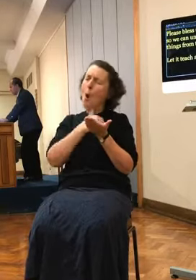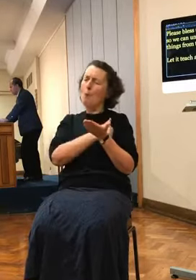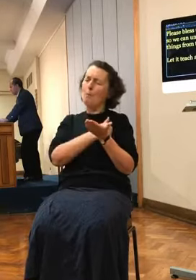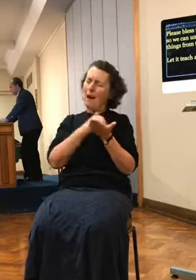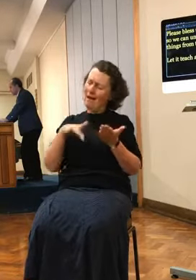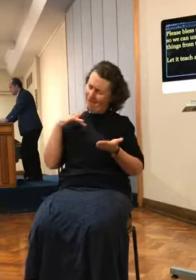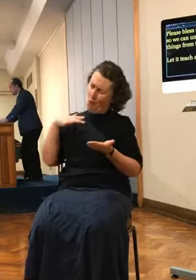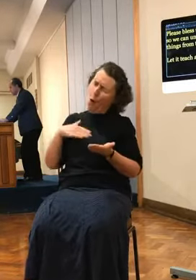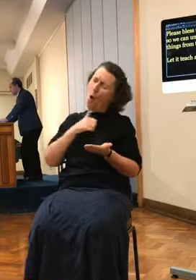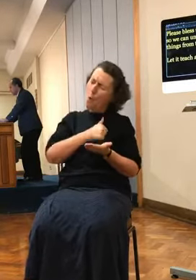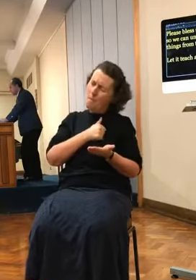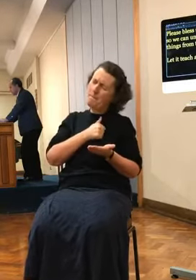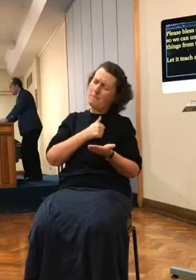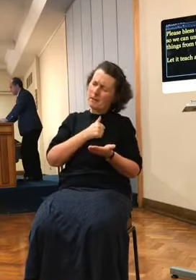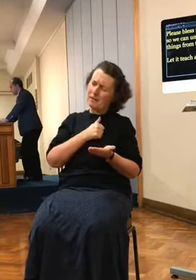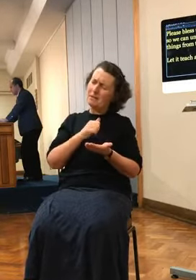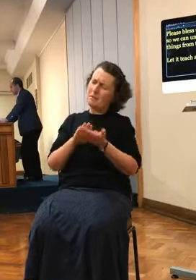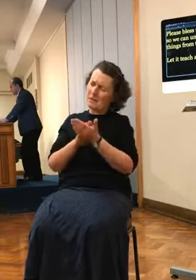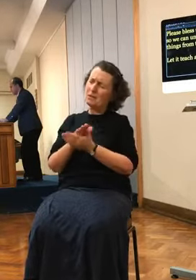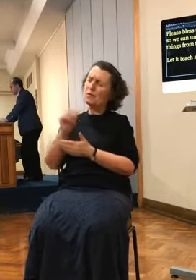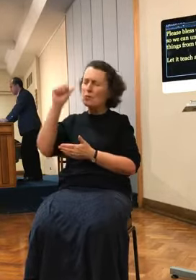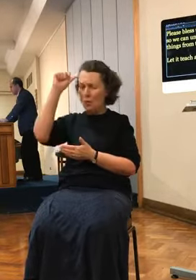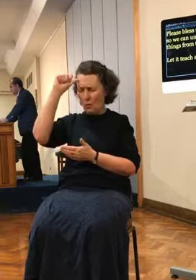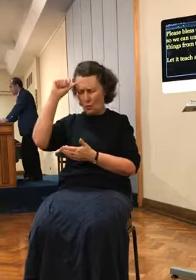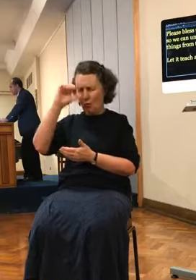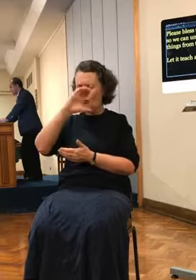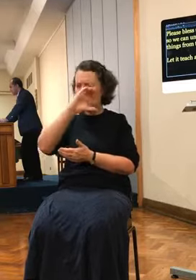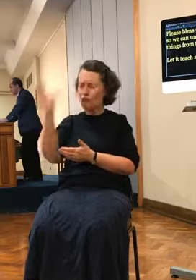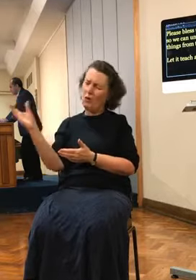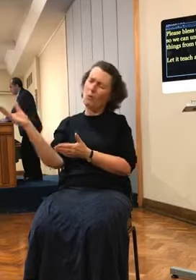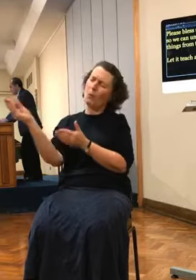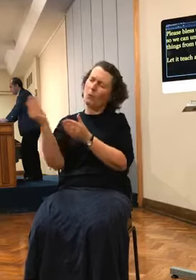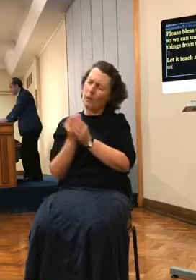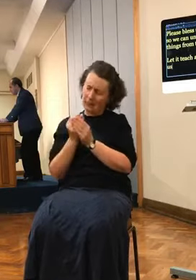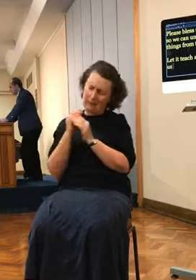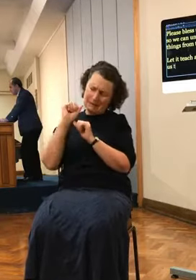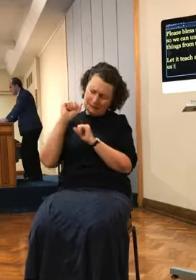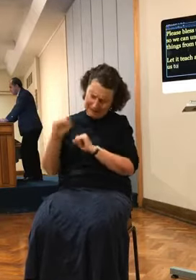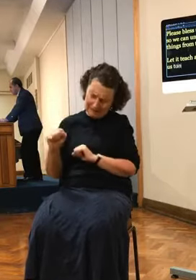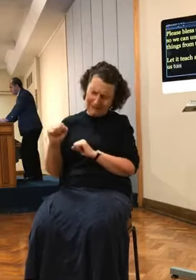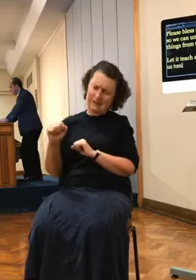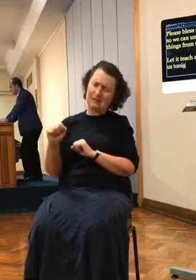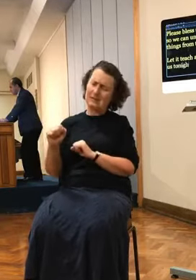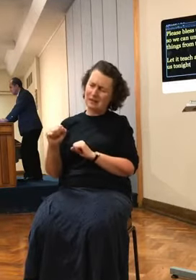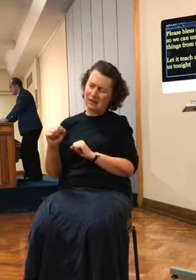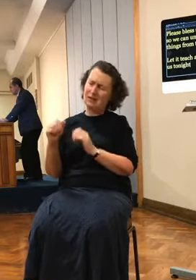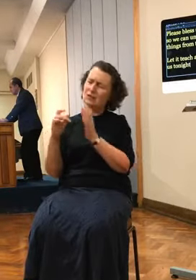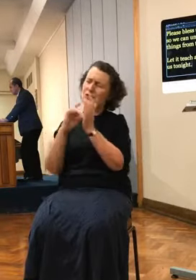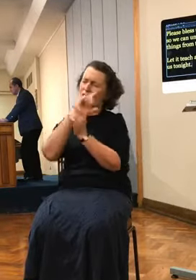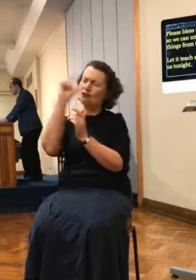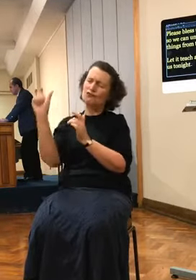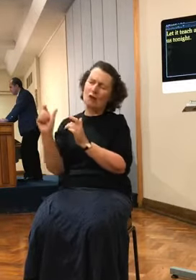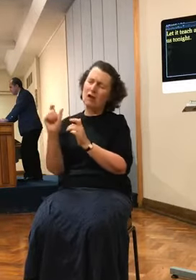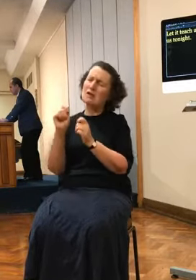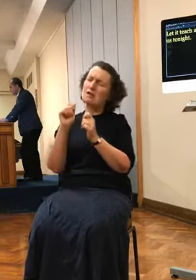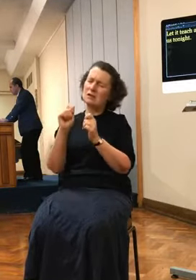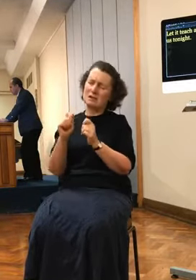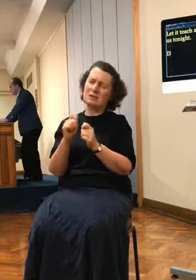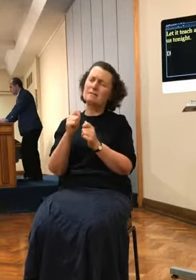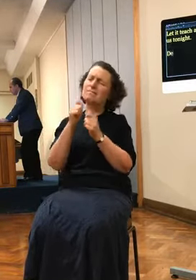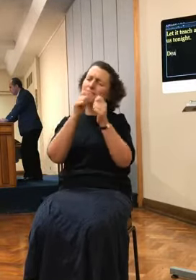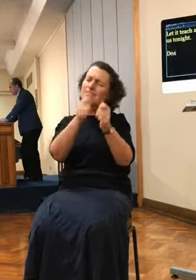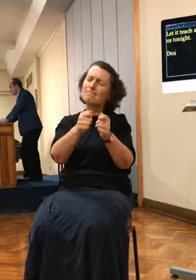know Christ is with us and he is dealing with us, with each one of us standing. O Lord,